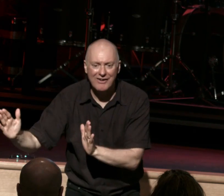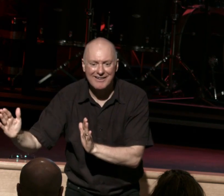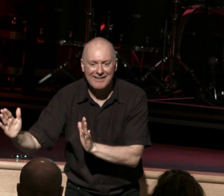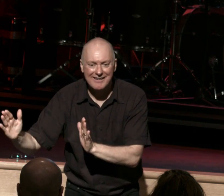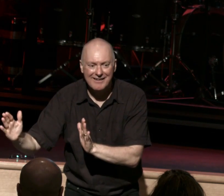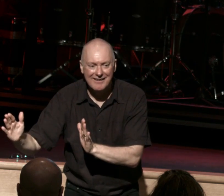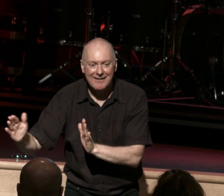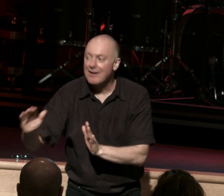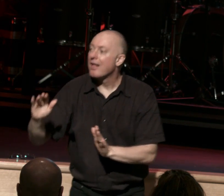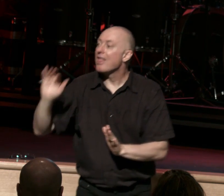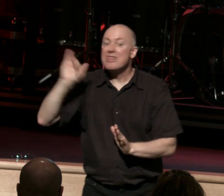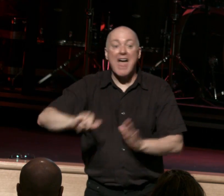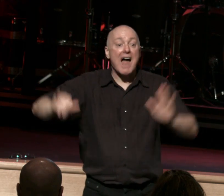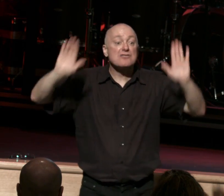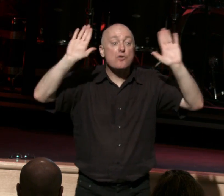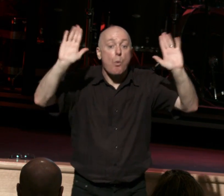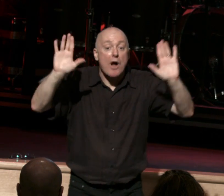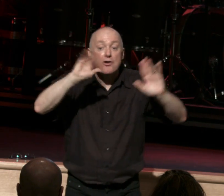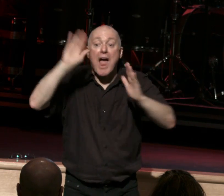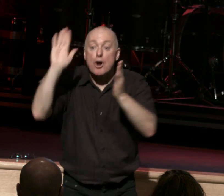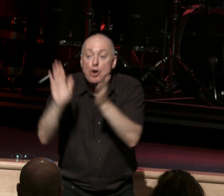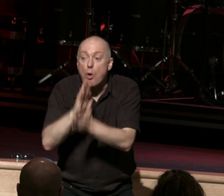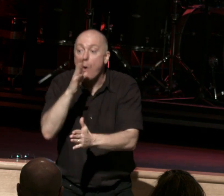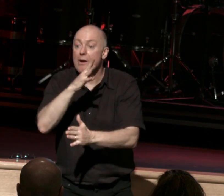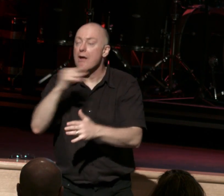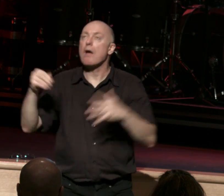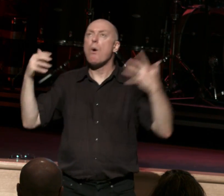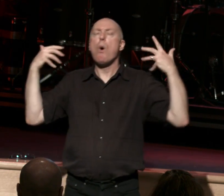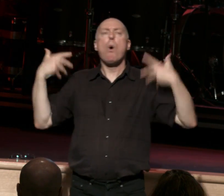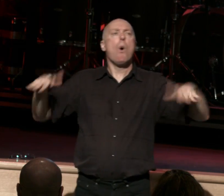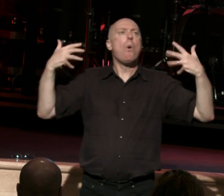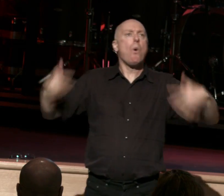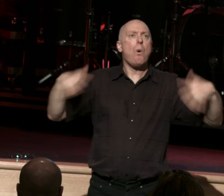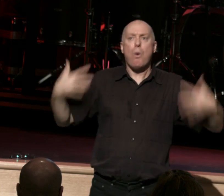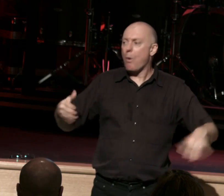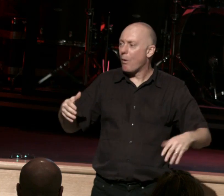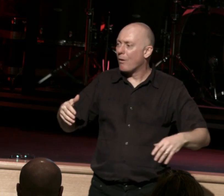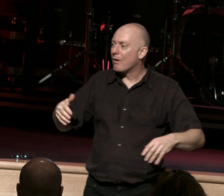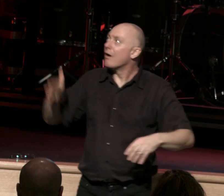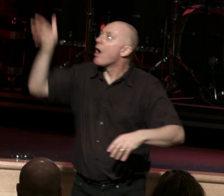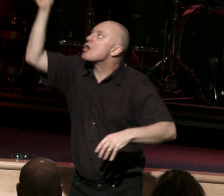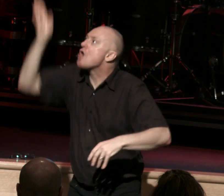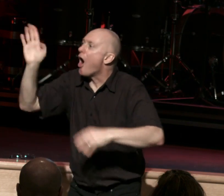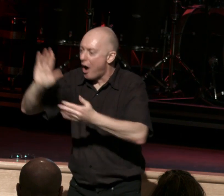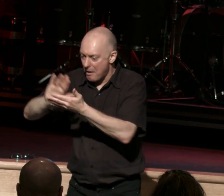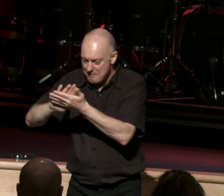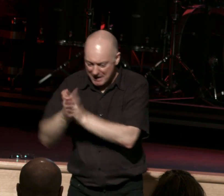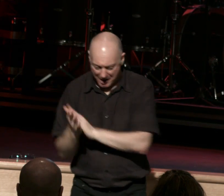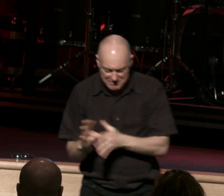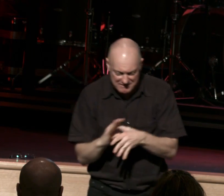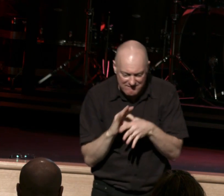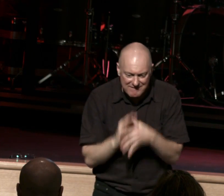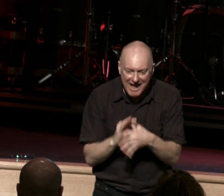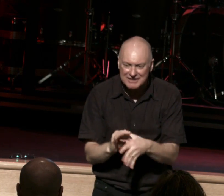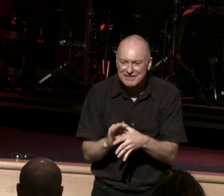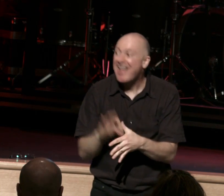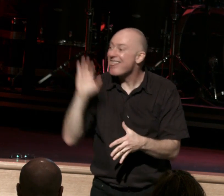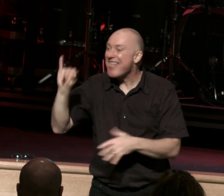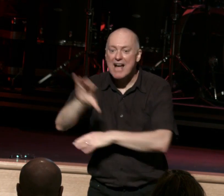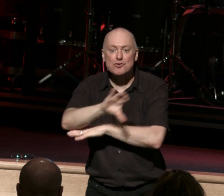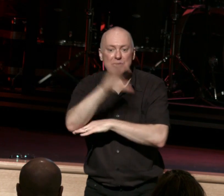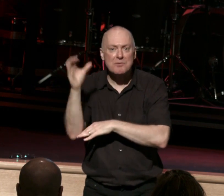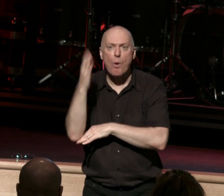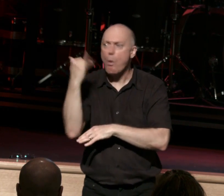Loved ones, this is the wonder and the glory and the astonishment of the incarnation. And the incarnation